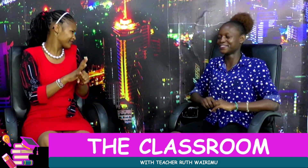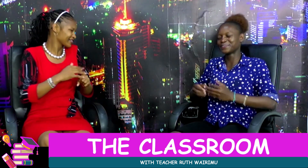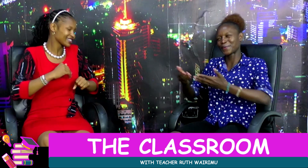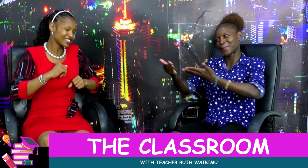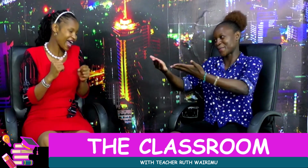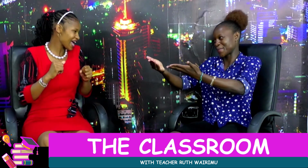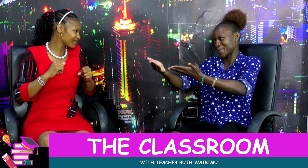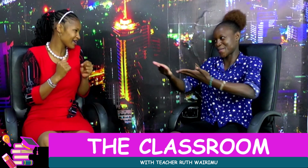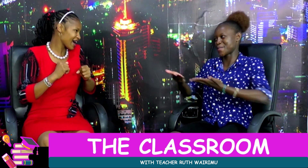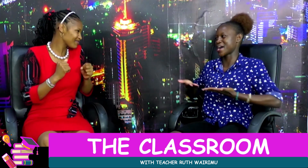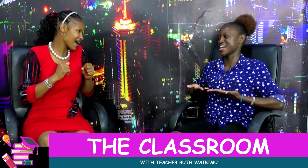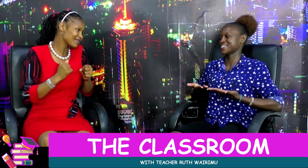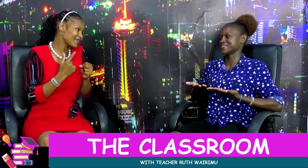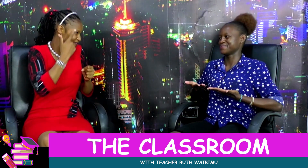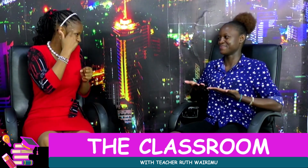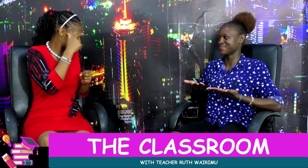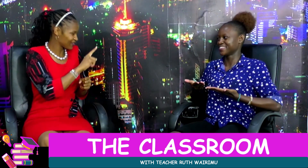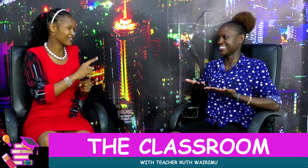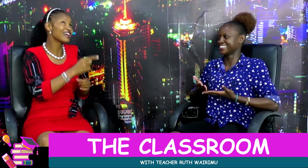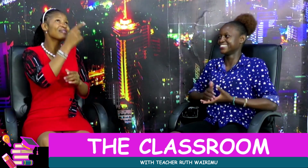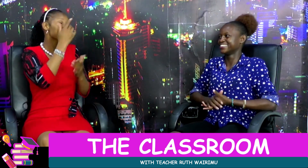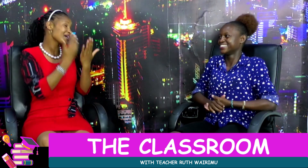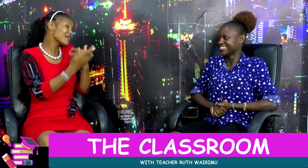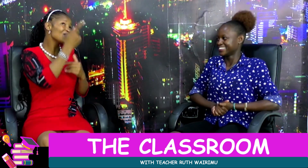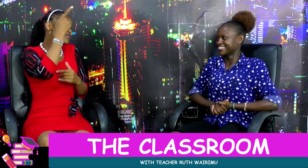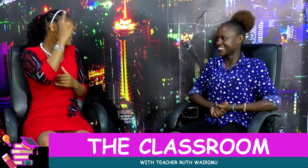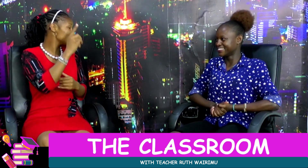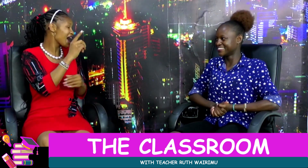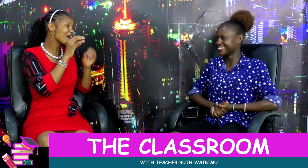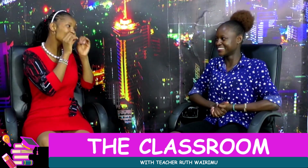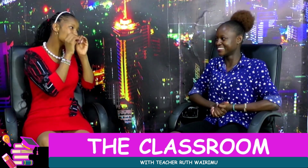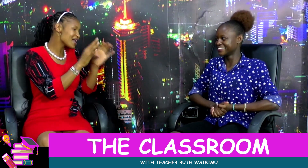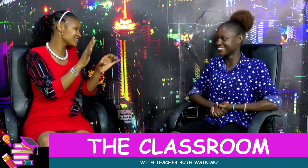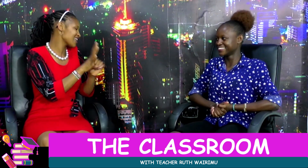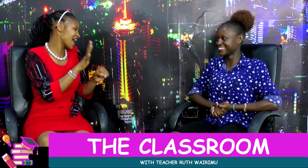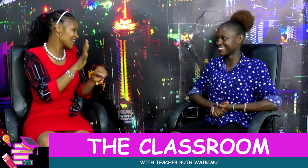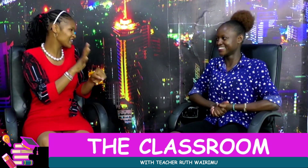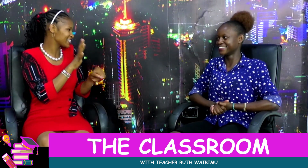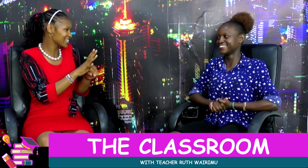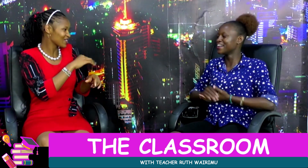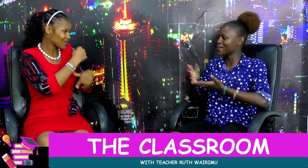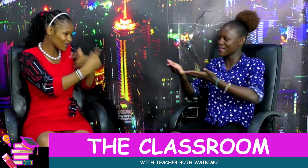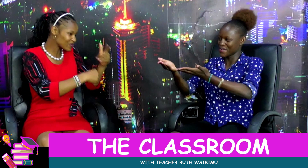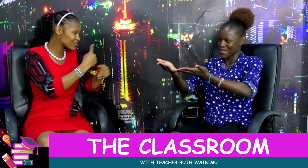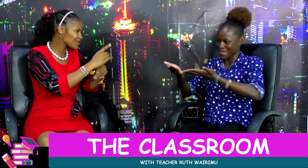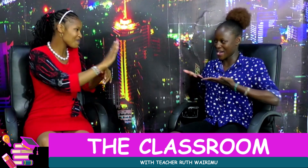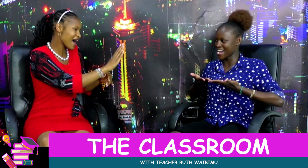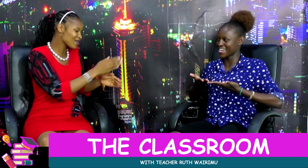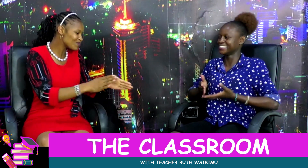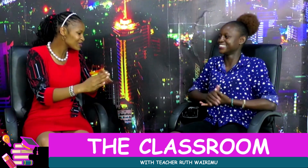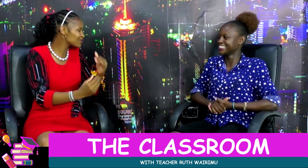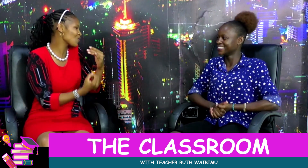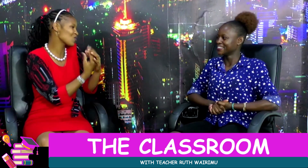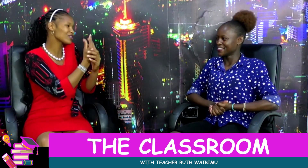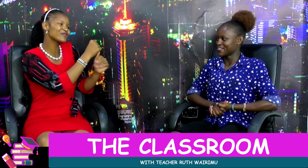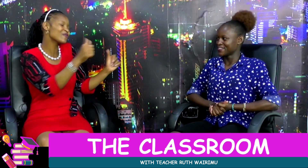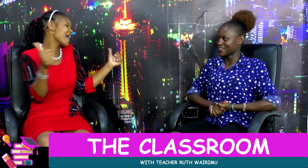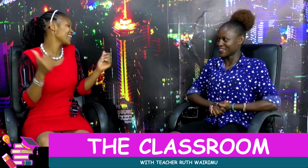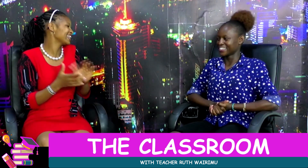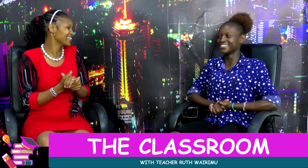deaf people are going through in school. So I'm so happy, and I hope God is going to bless you so much to continue creating